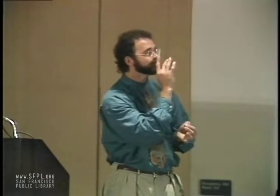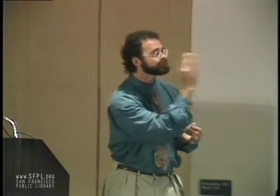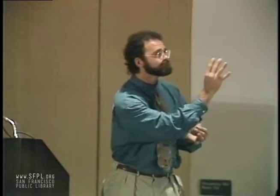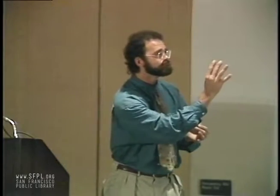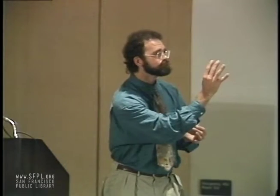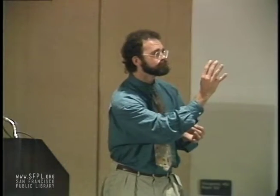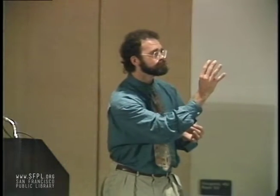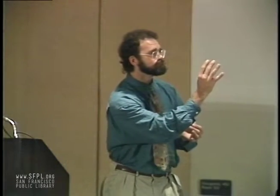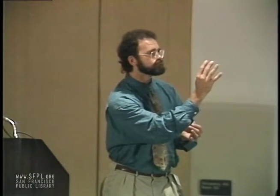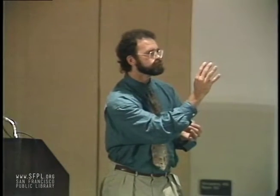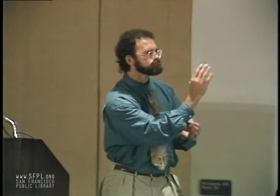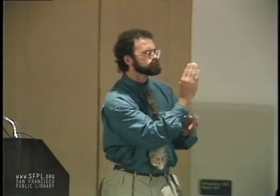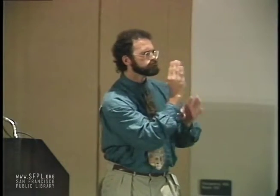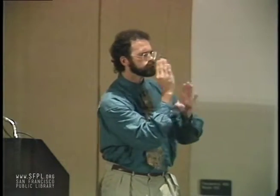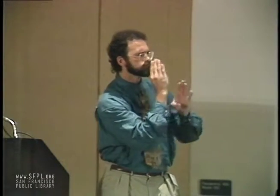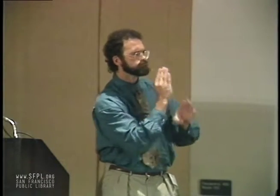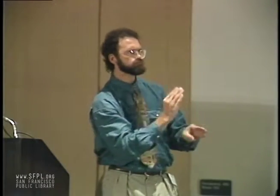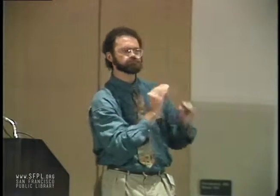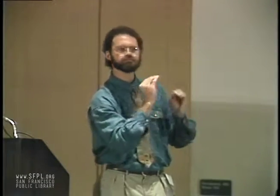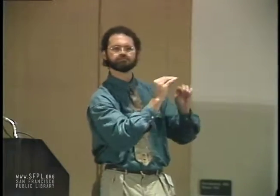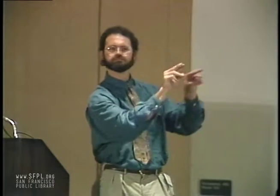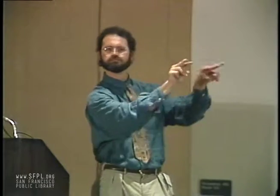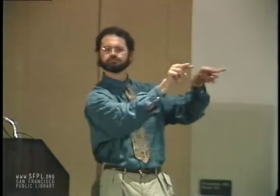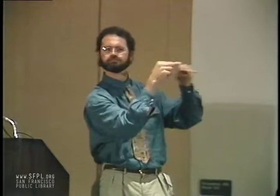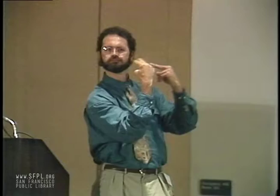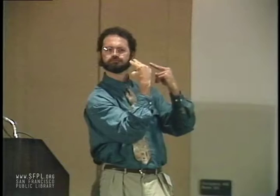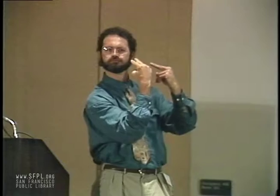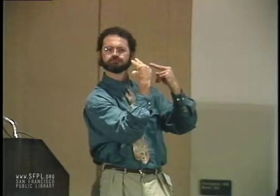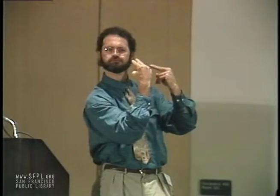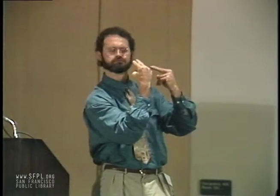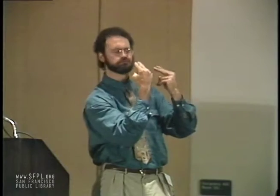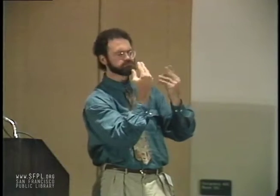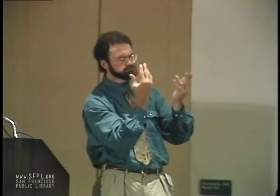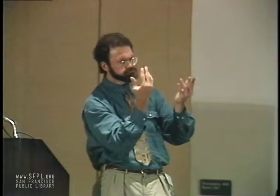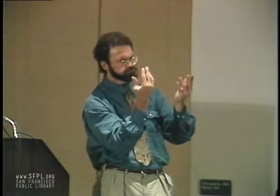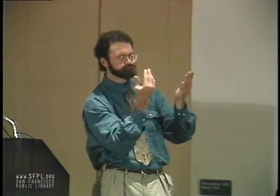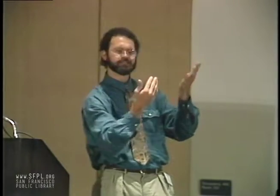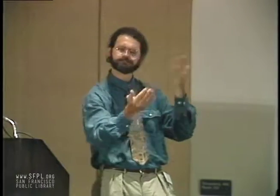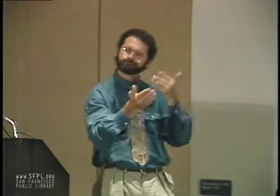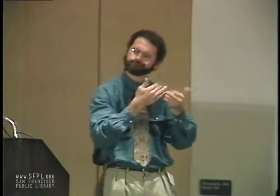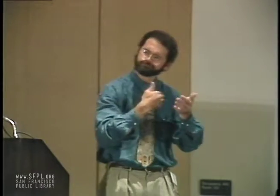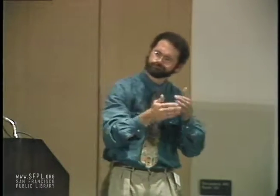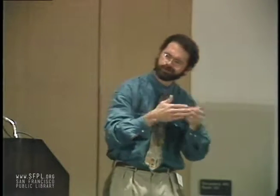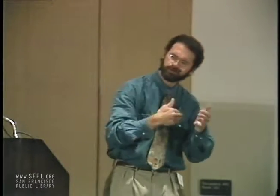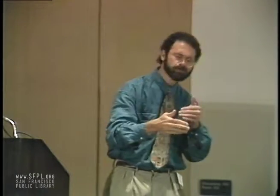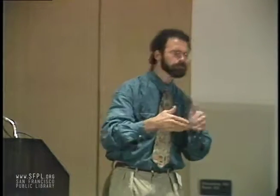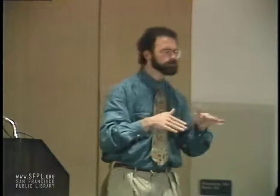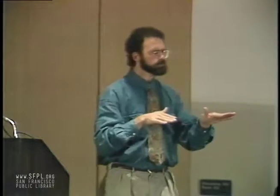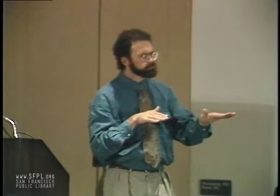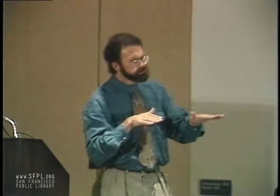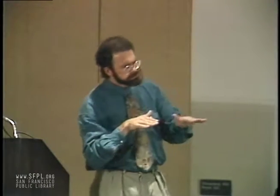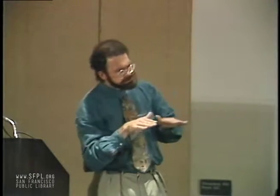was sewing. He spoke to the people, and yet neither of them turned to look at him.